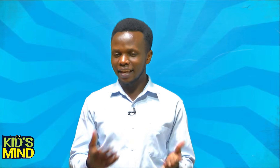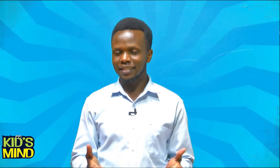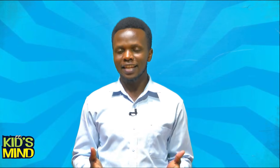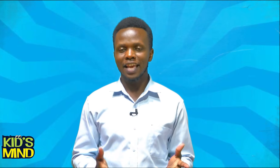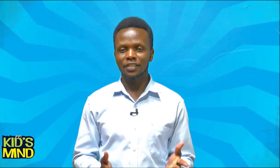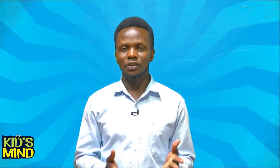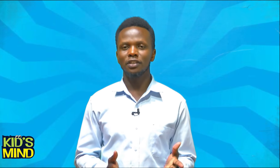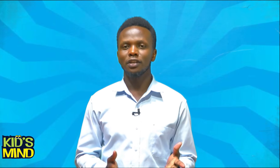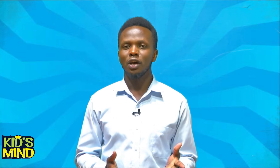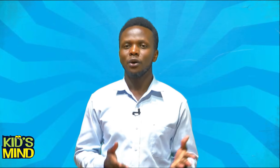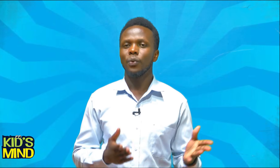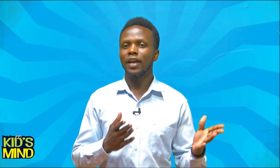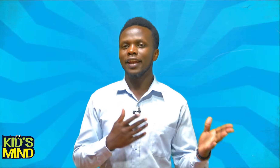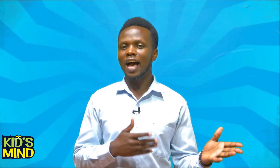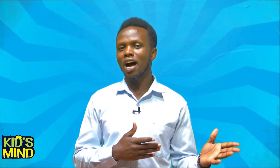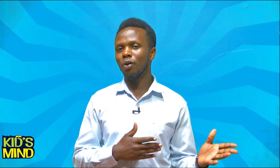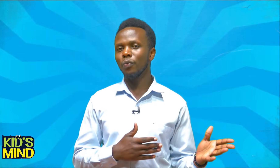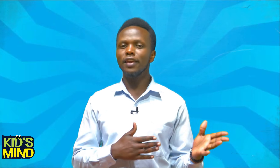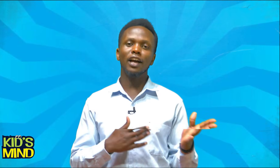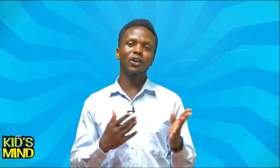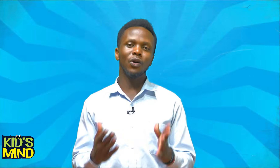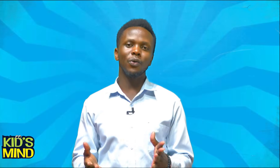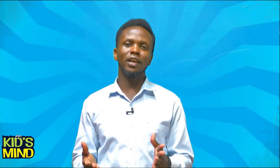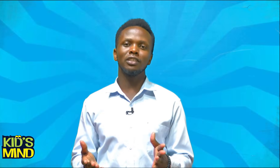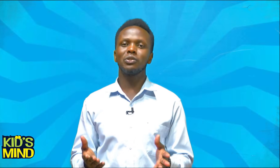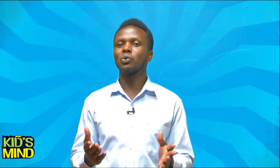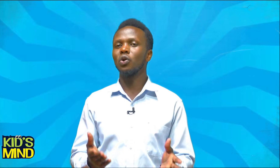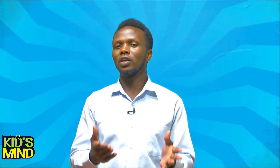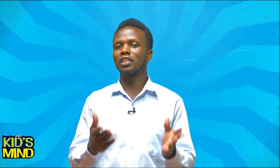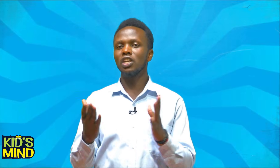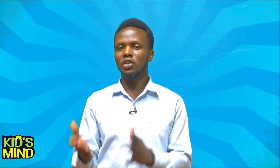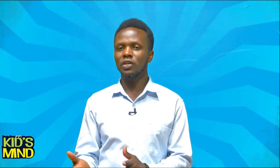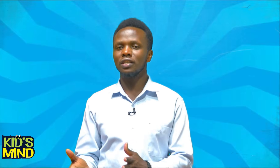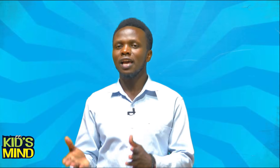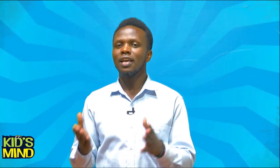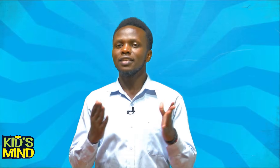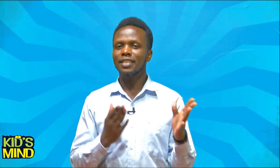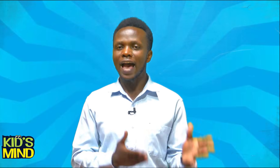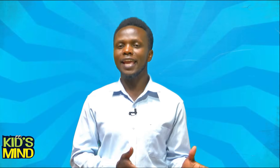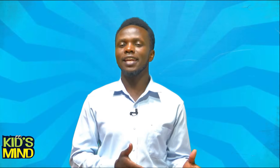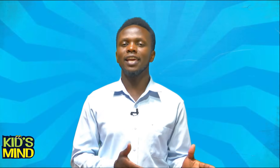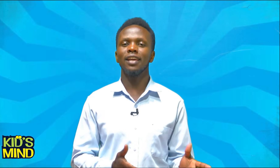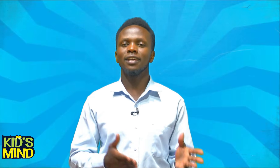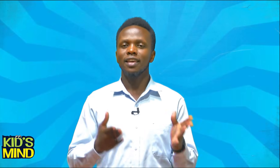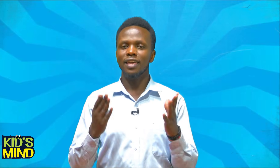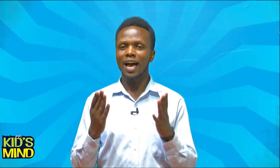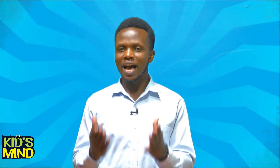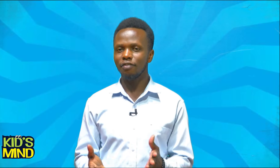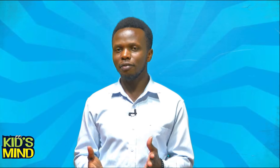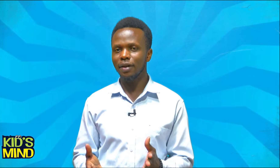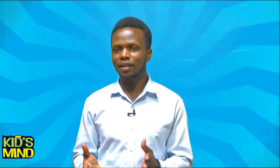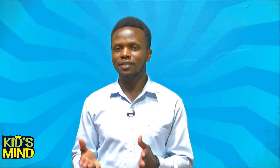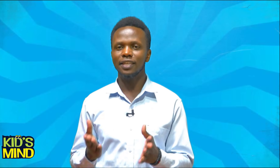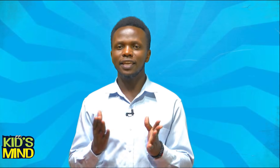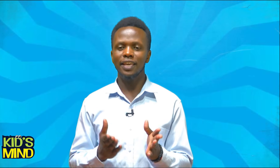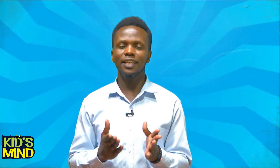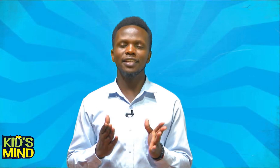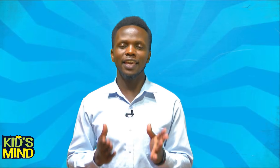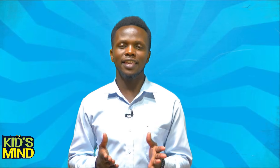next lesson, where now we are going to conclude signing the alphabets in